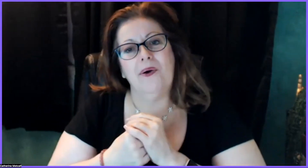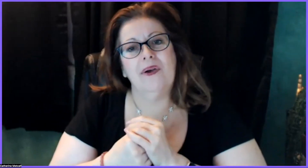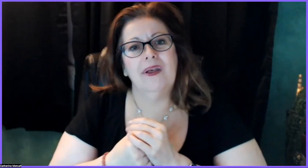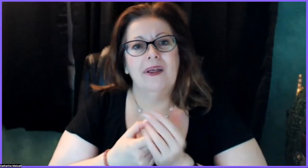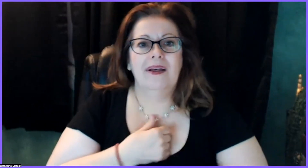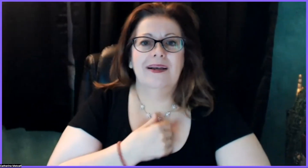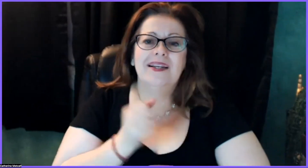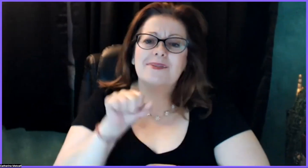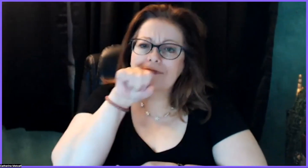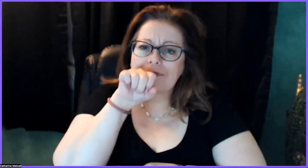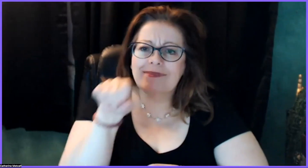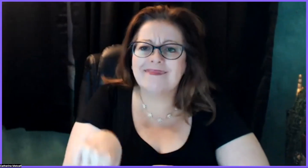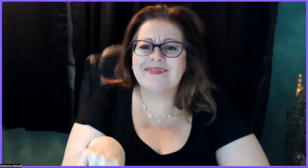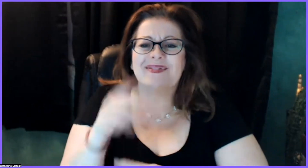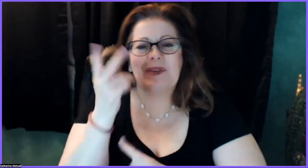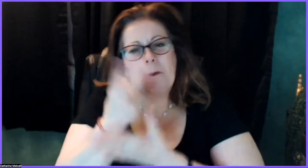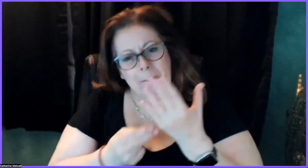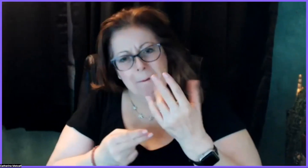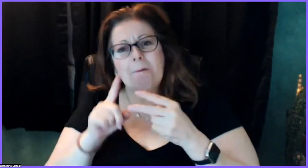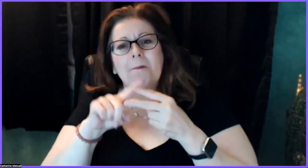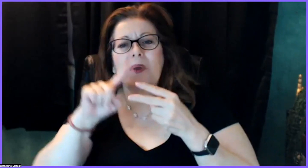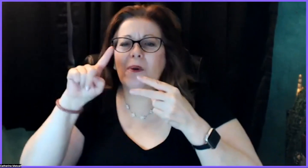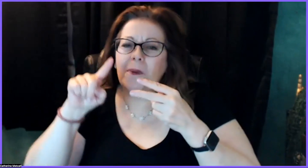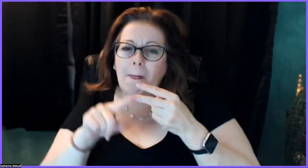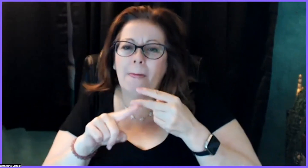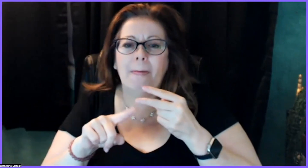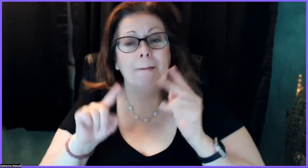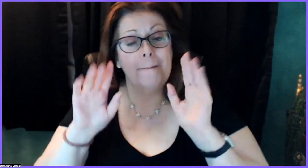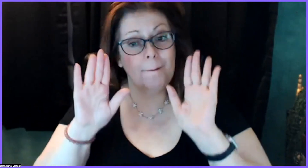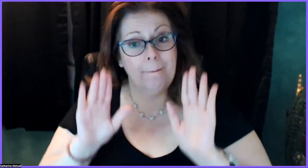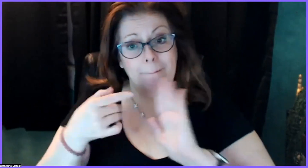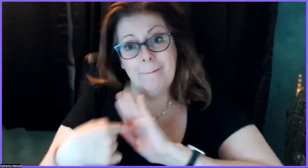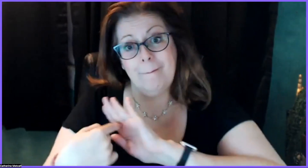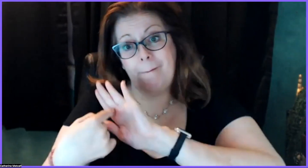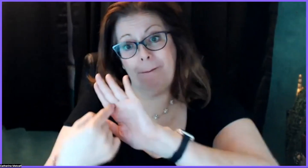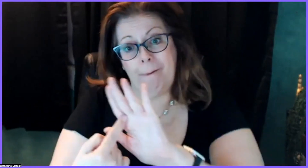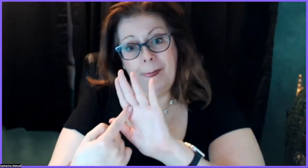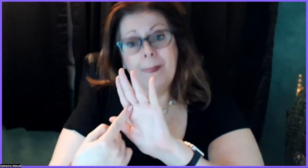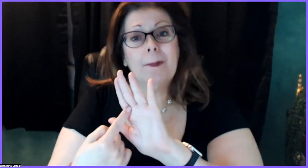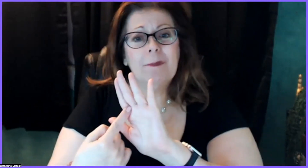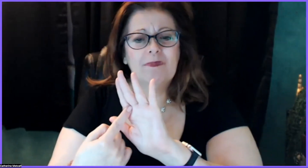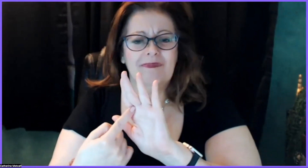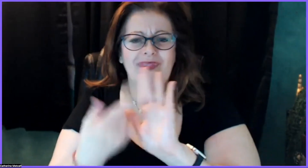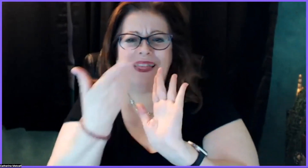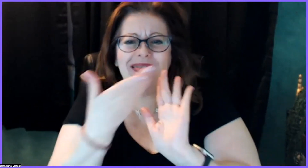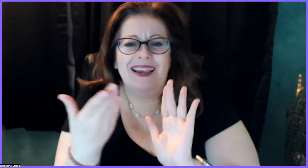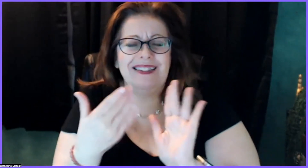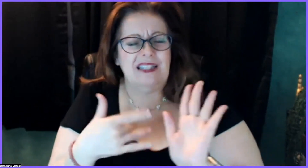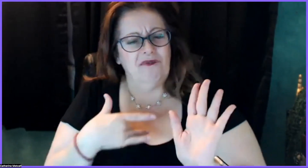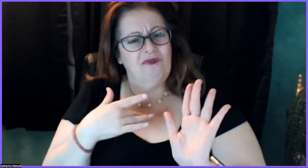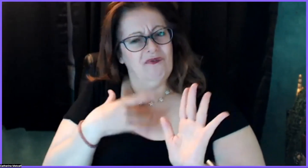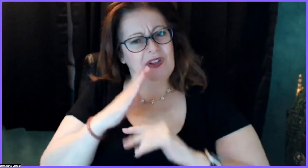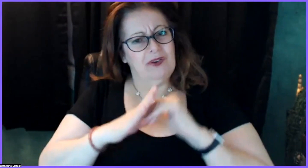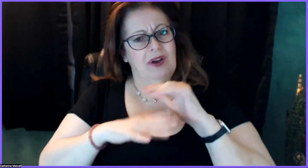Oh, both of them are just so great at presenting things that feel so familiar, but also feel very